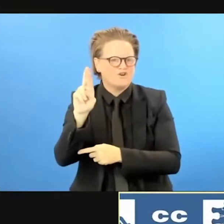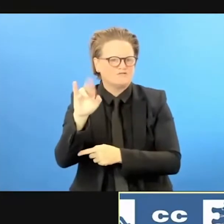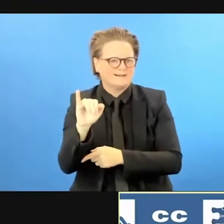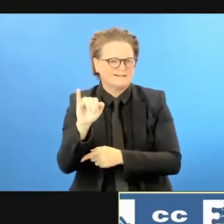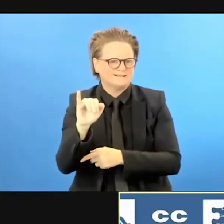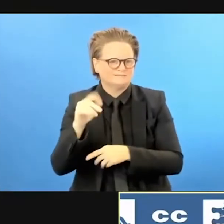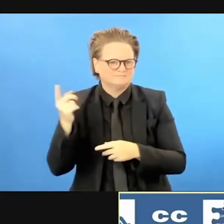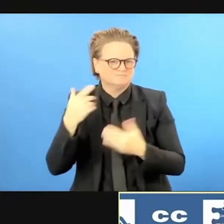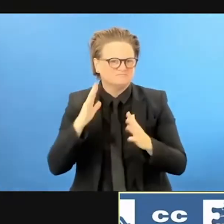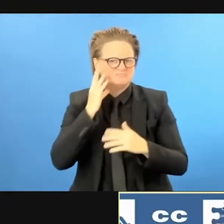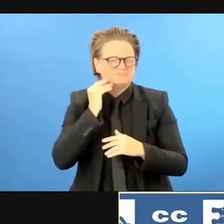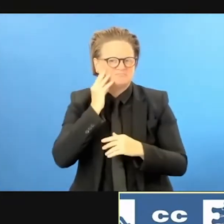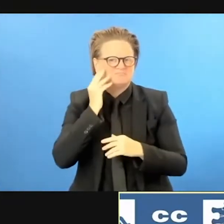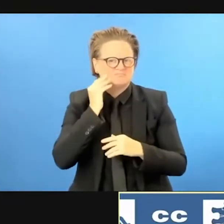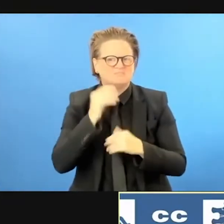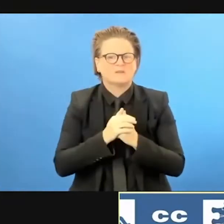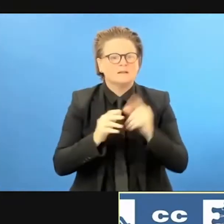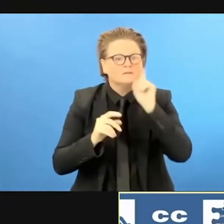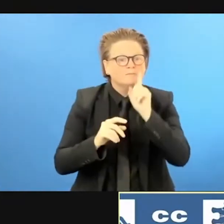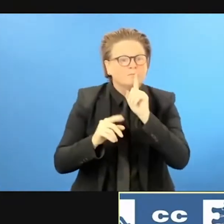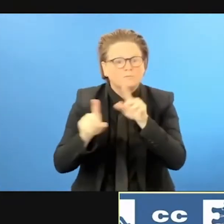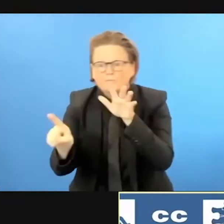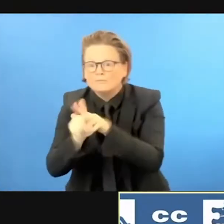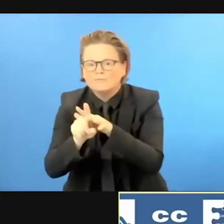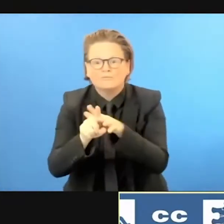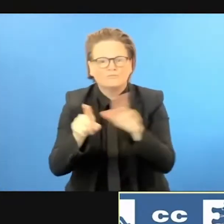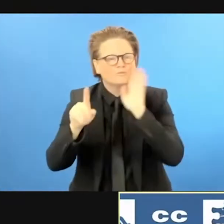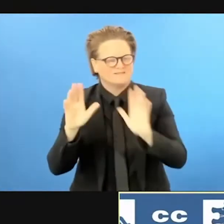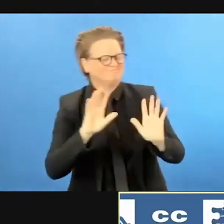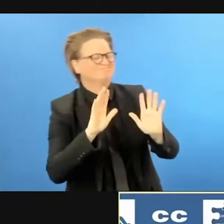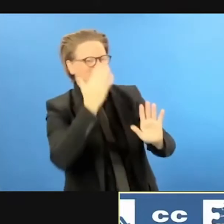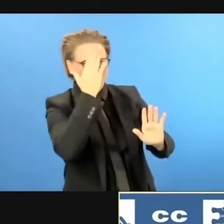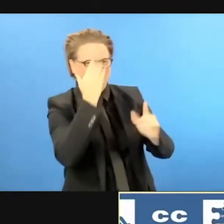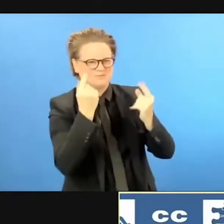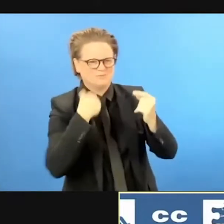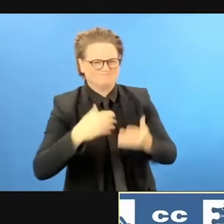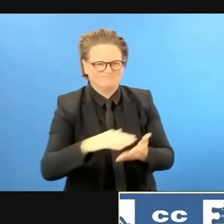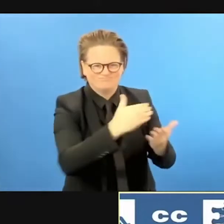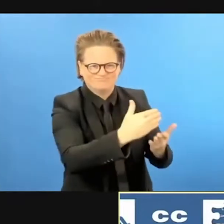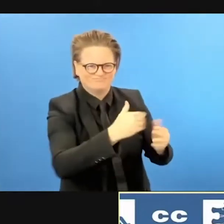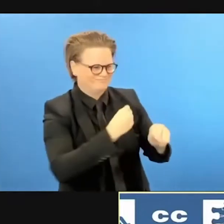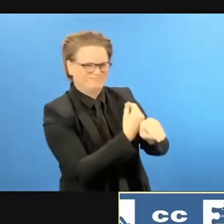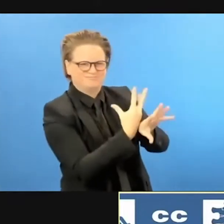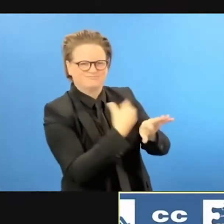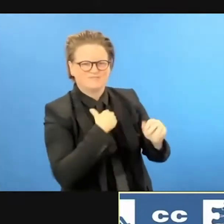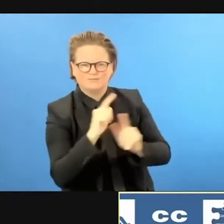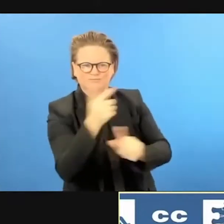that service and support. Some of the things that we are continually working on with feedback from you